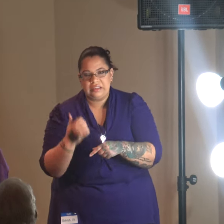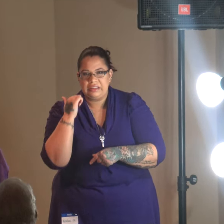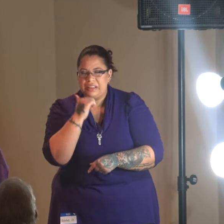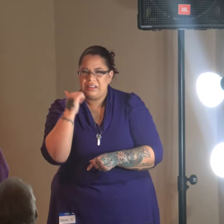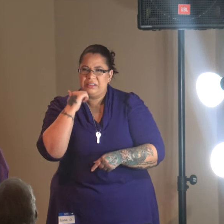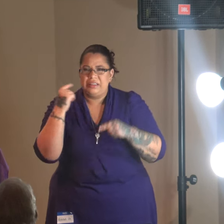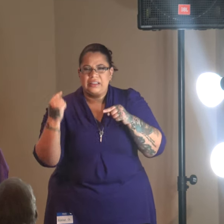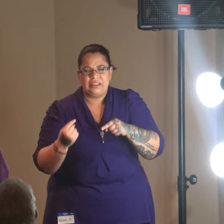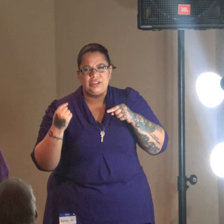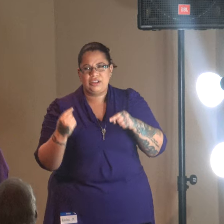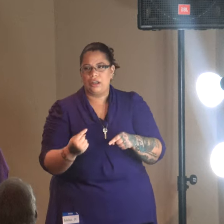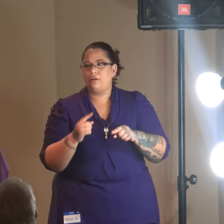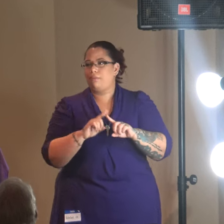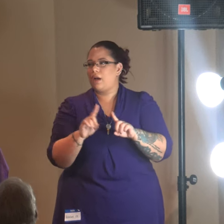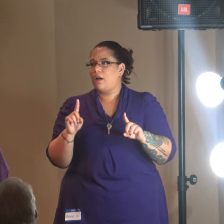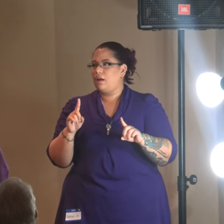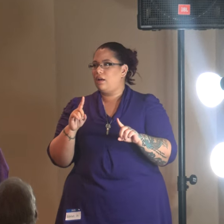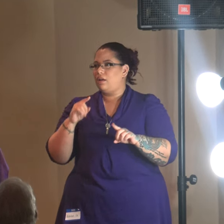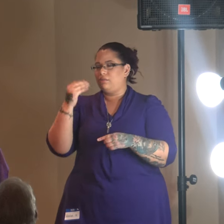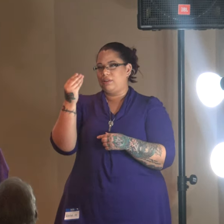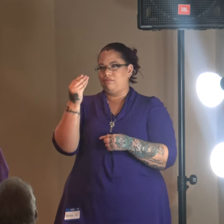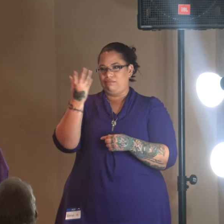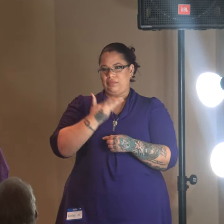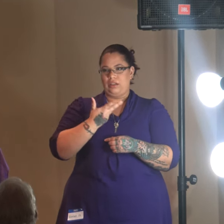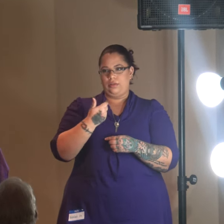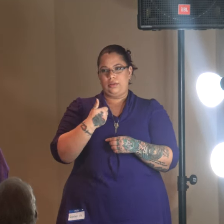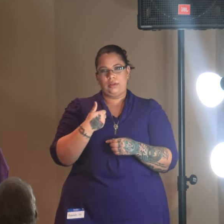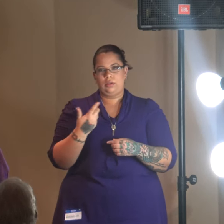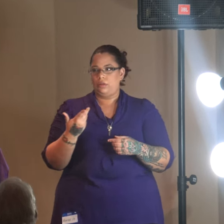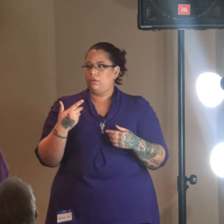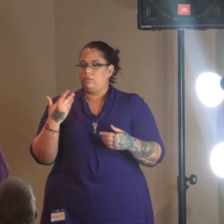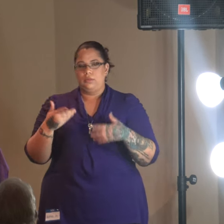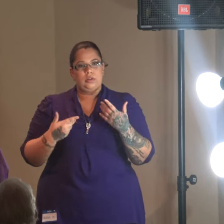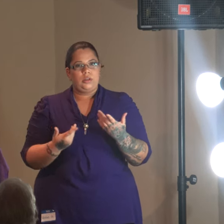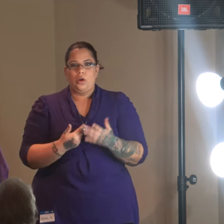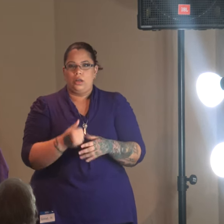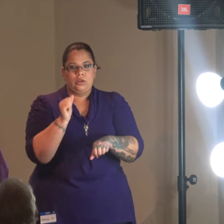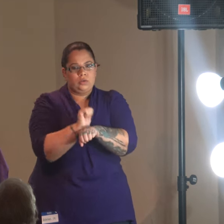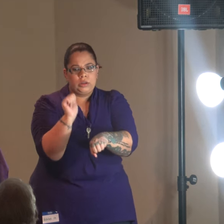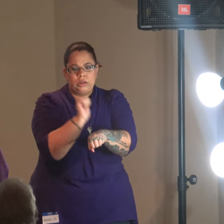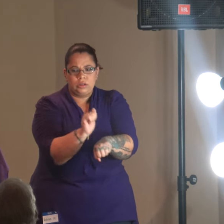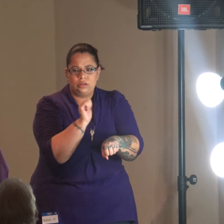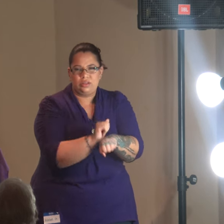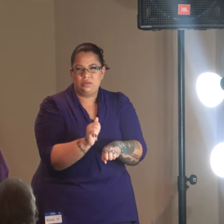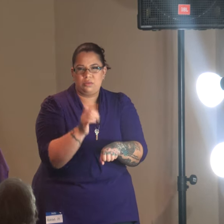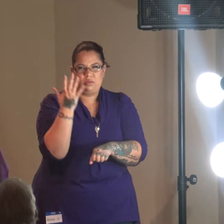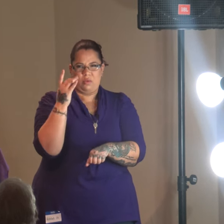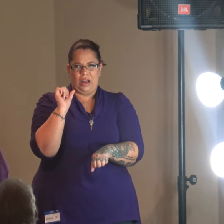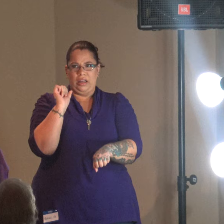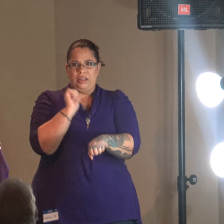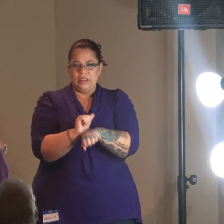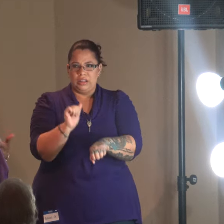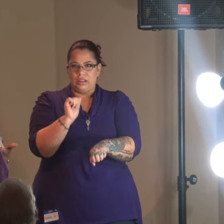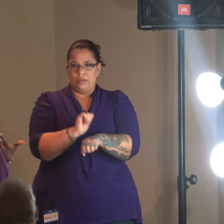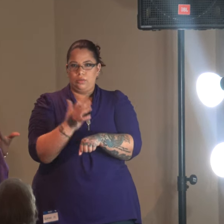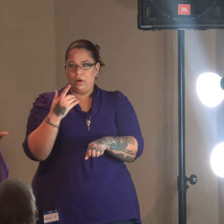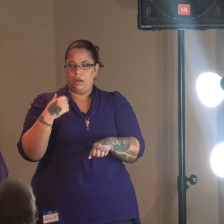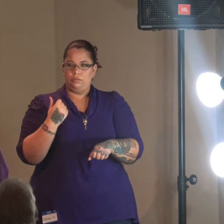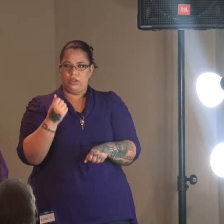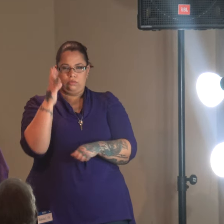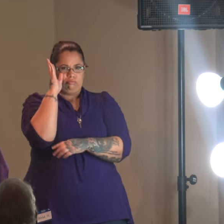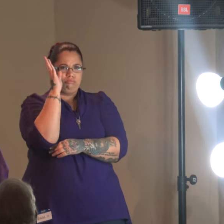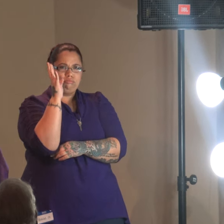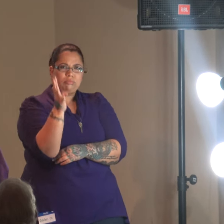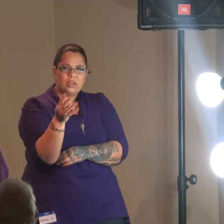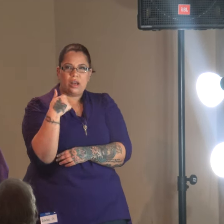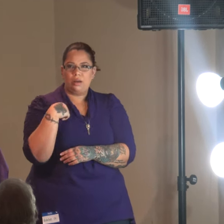struggle. We tell ourselves things like, I'm in this hustle today, I'm just going to go out here and hustle. Why does it have to be a hustle? Why can't it just be creative?